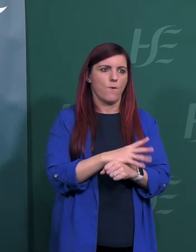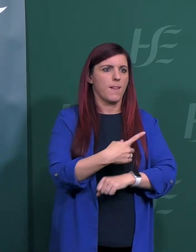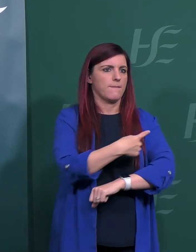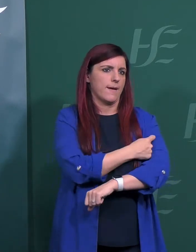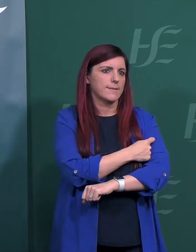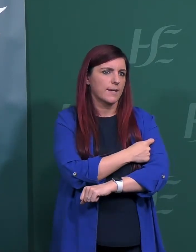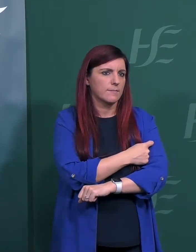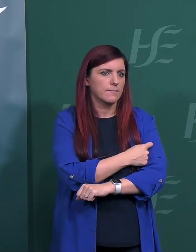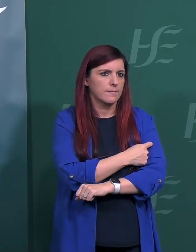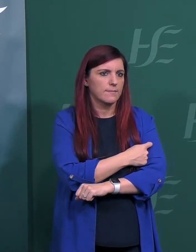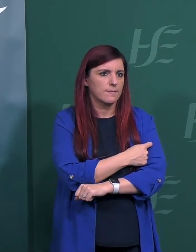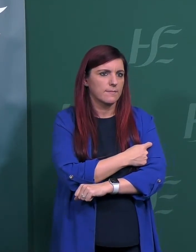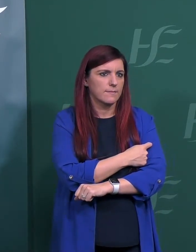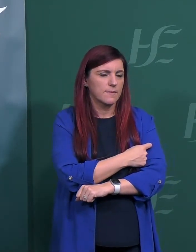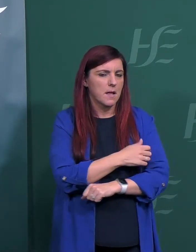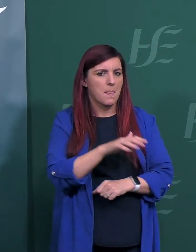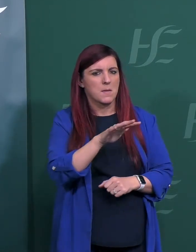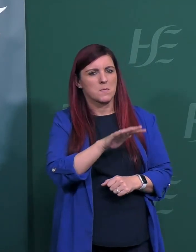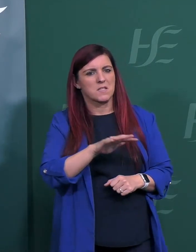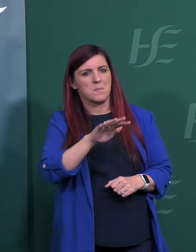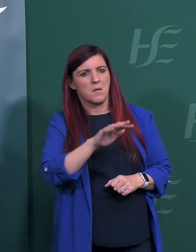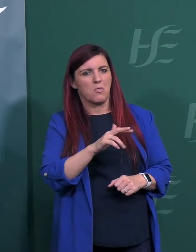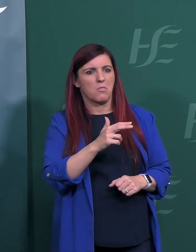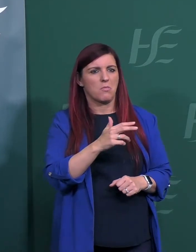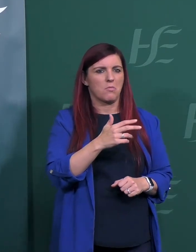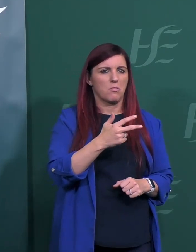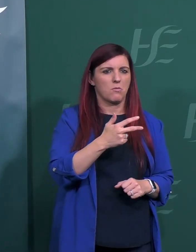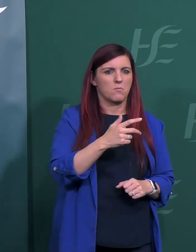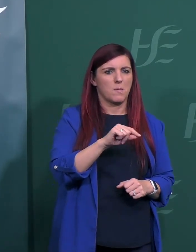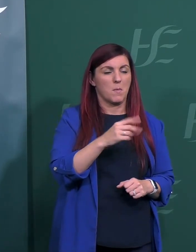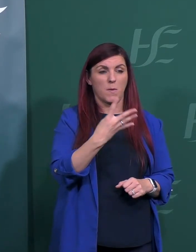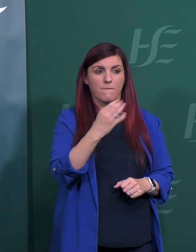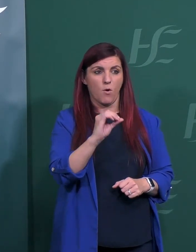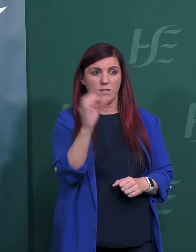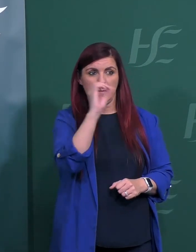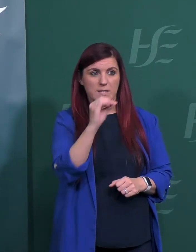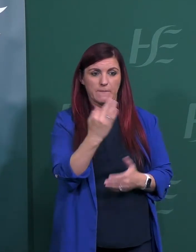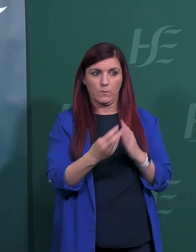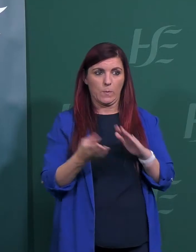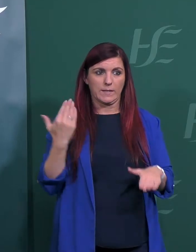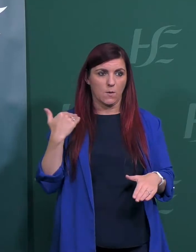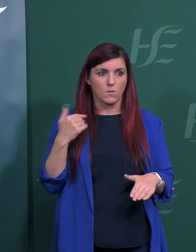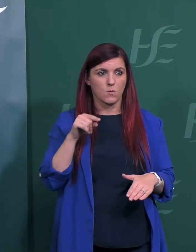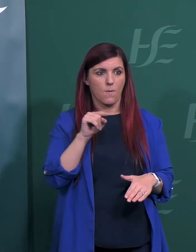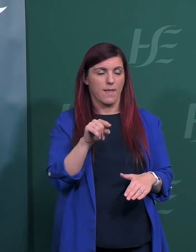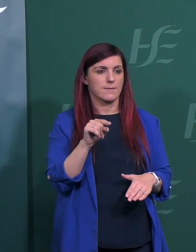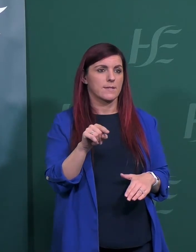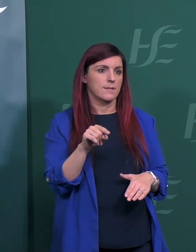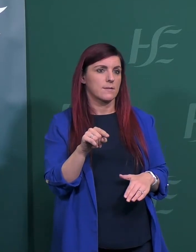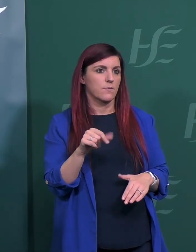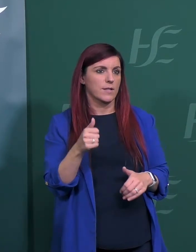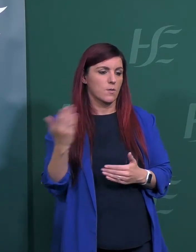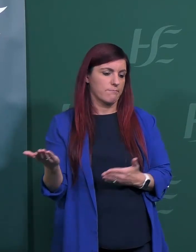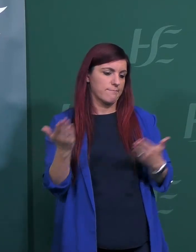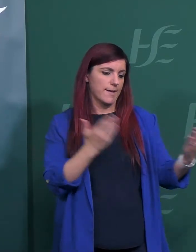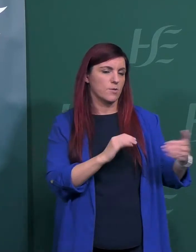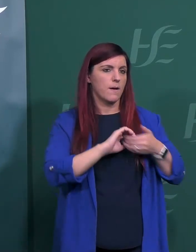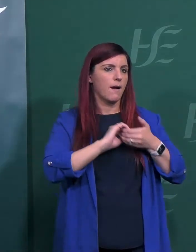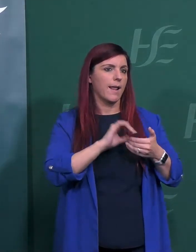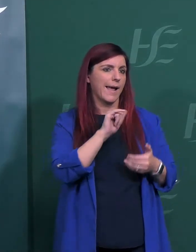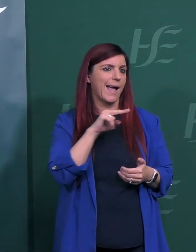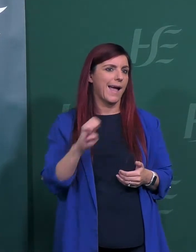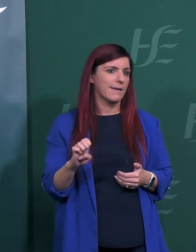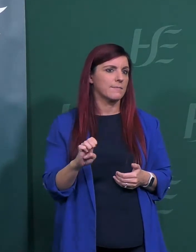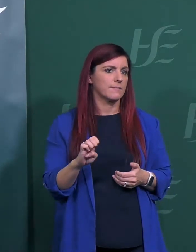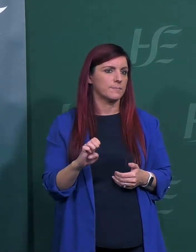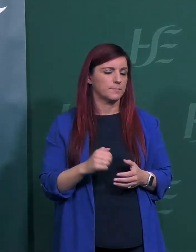recall that was hovering around between 28 to 40% a few weeks ago. So encouraging news on that. I'm going to pass you across now to my colleague, Ms. Anne O'Connor.